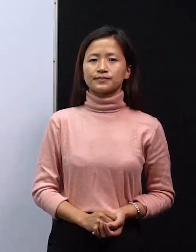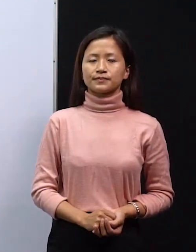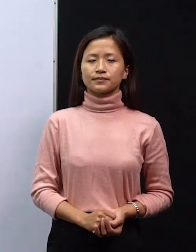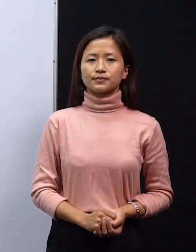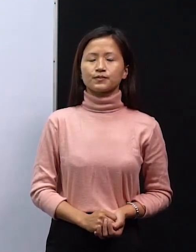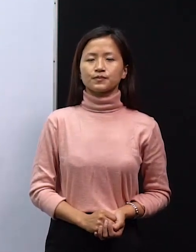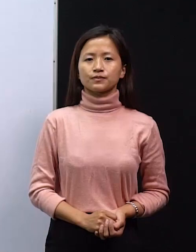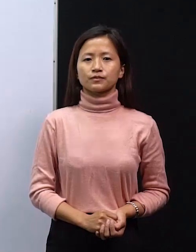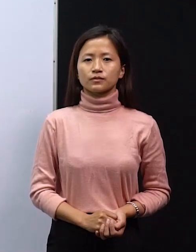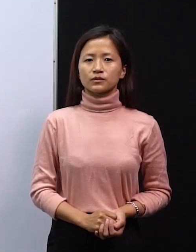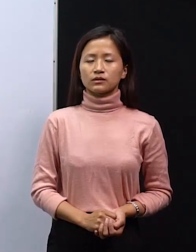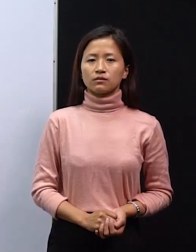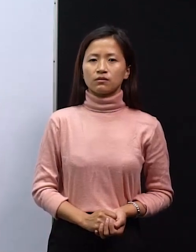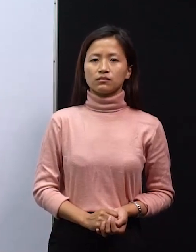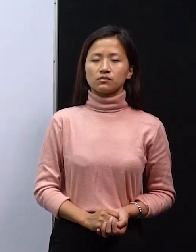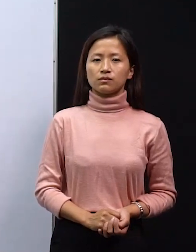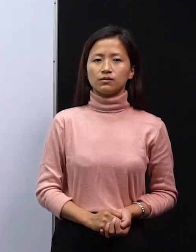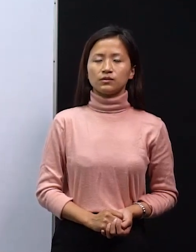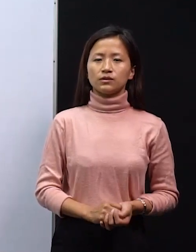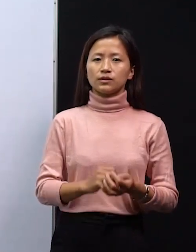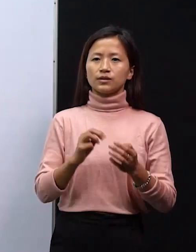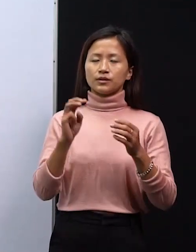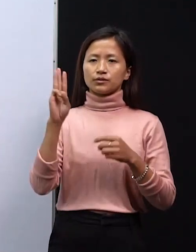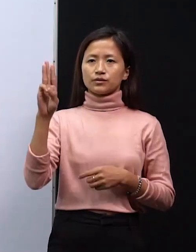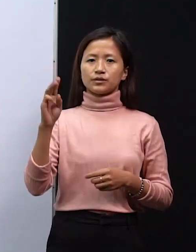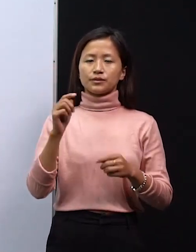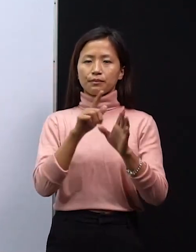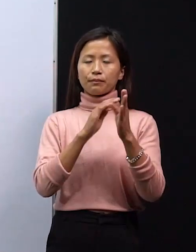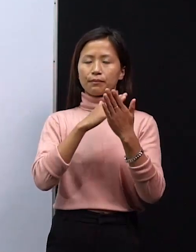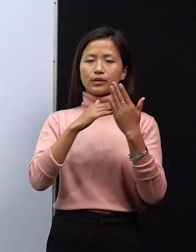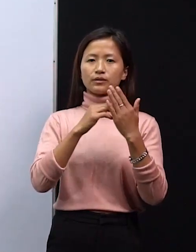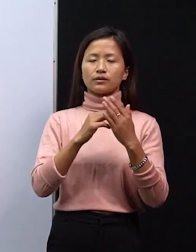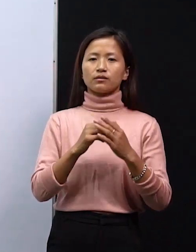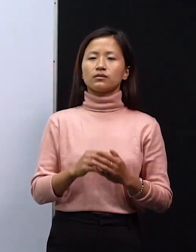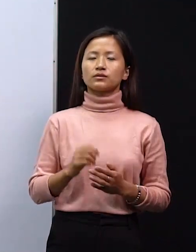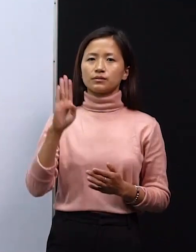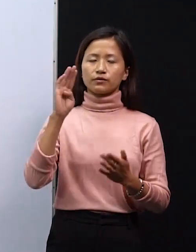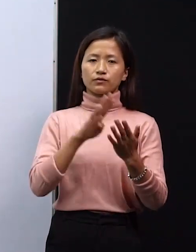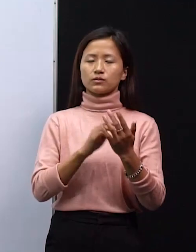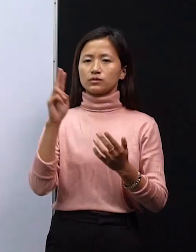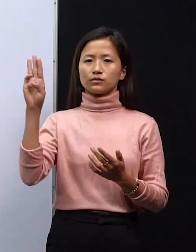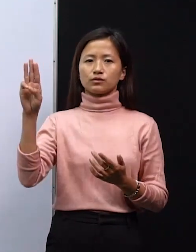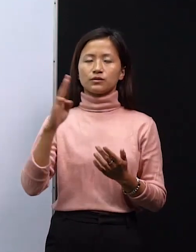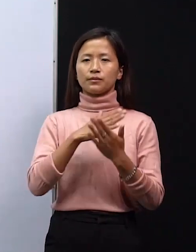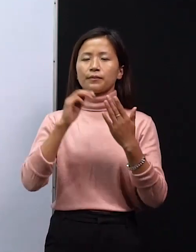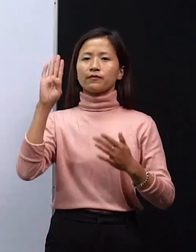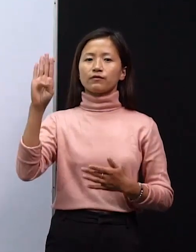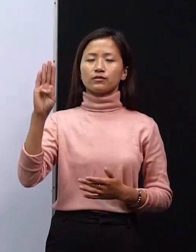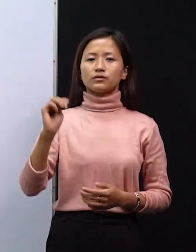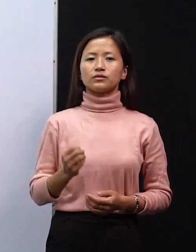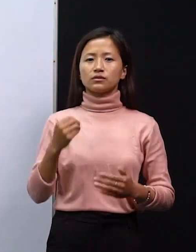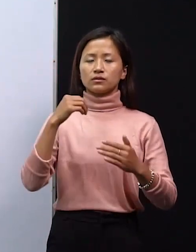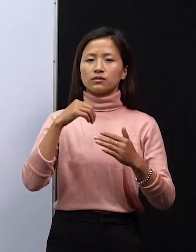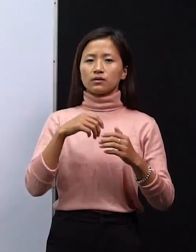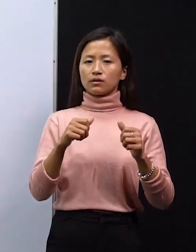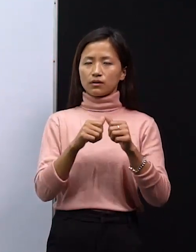So you simply have to write like this: 3 by a to the power 2, 3 by 4, sorry, I'm so sorry, 3 by 4